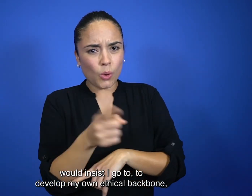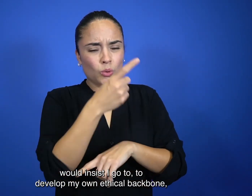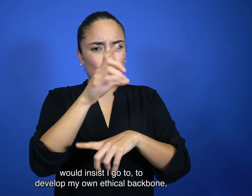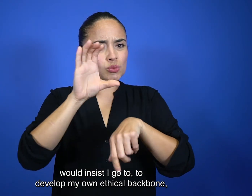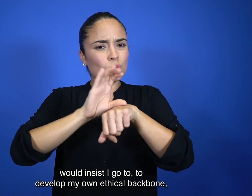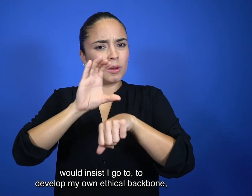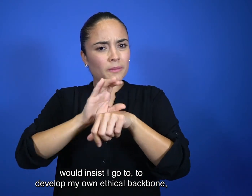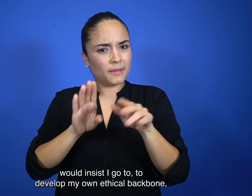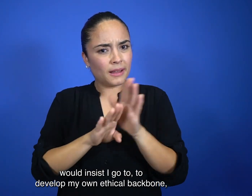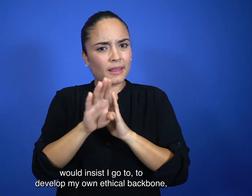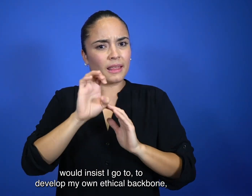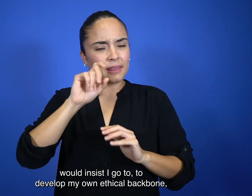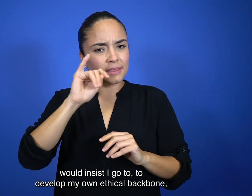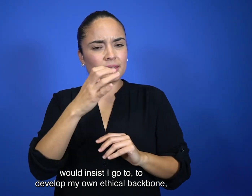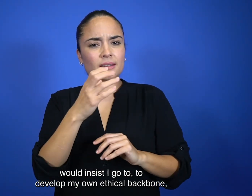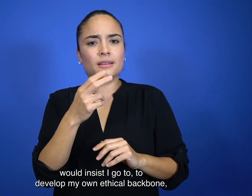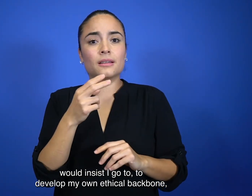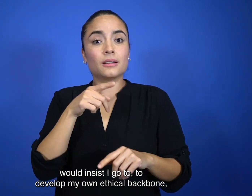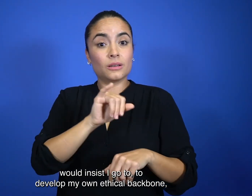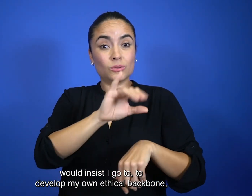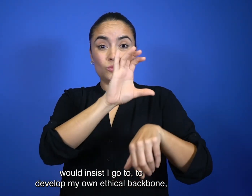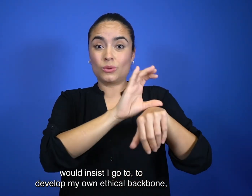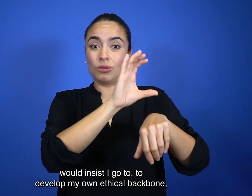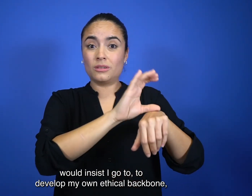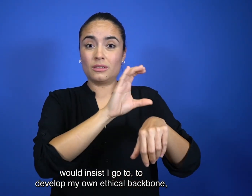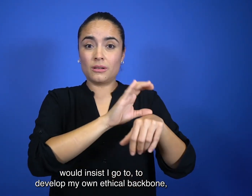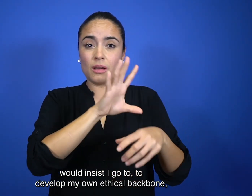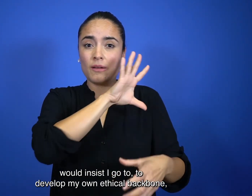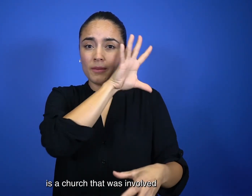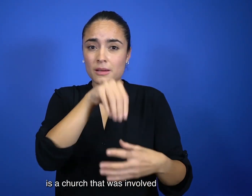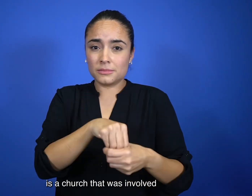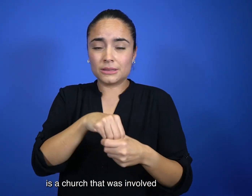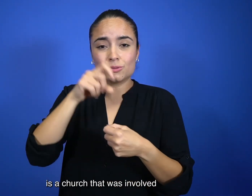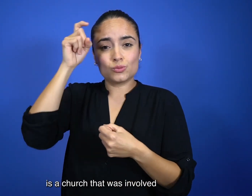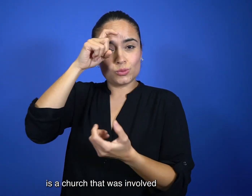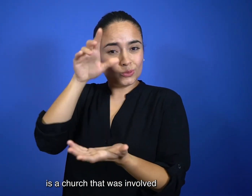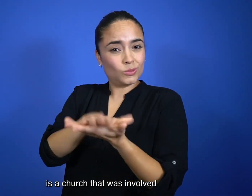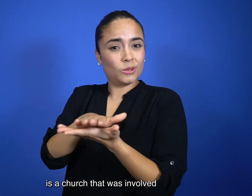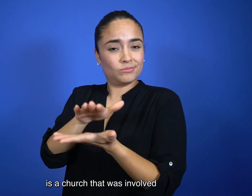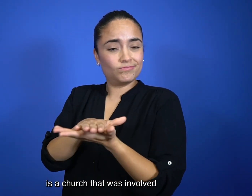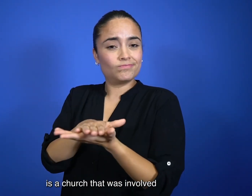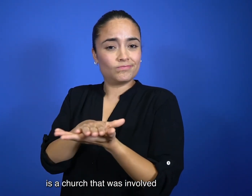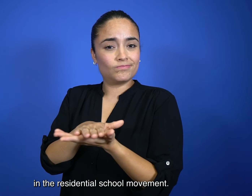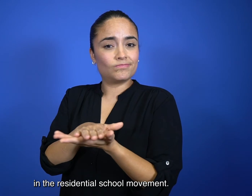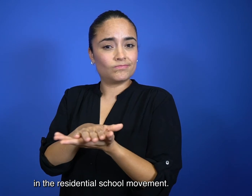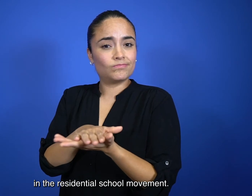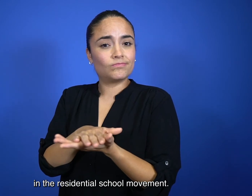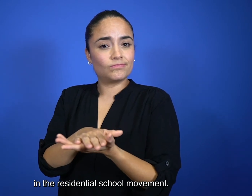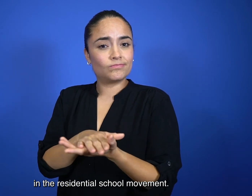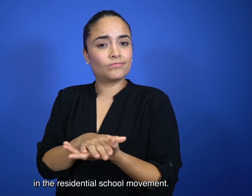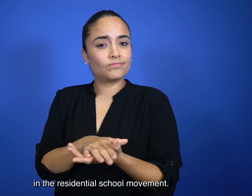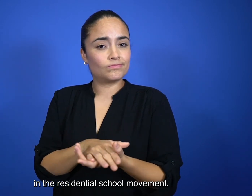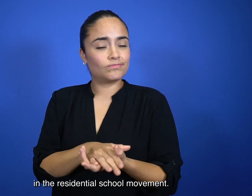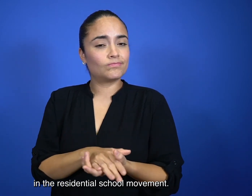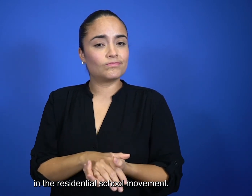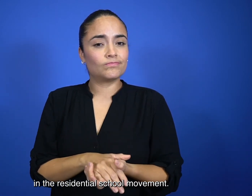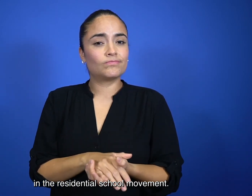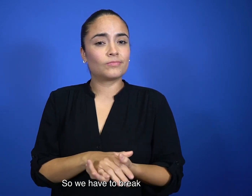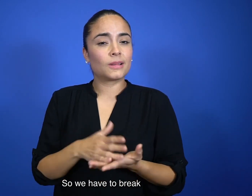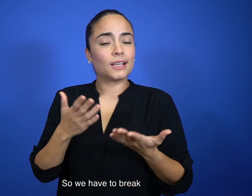to develop my own ethical backbone is a church that was involved in the residential school movement. So we